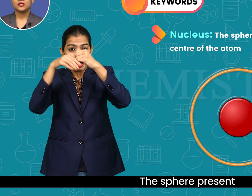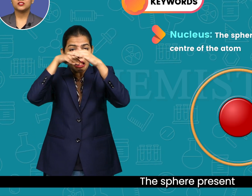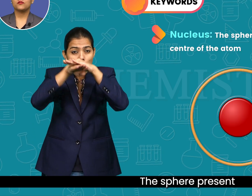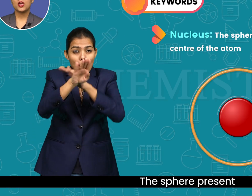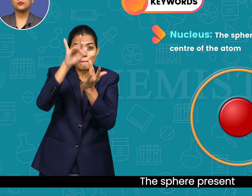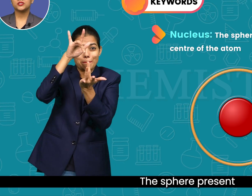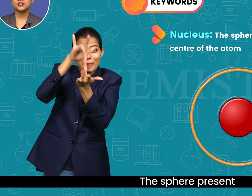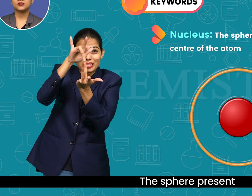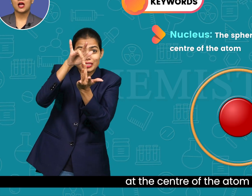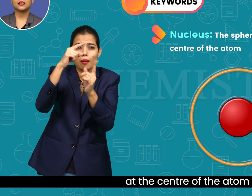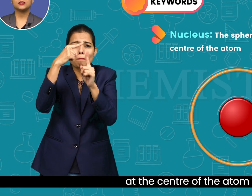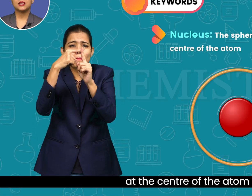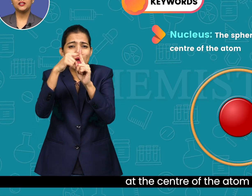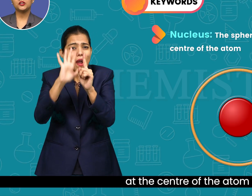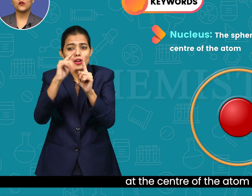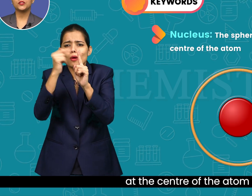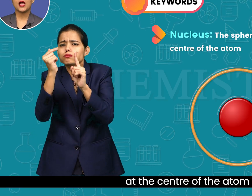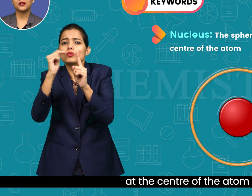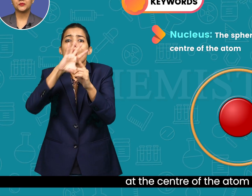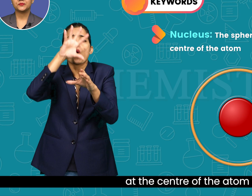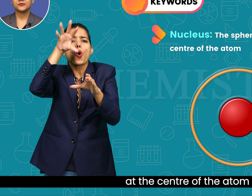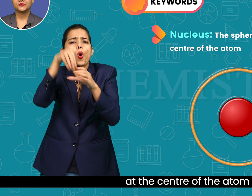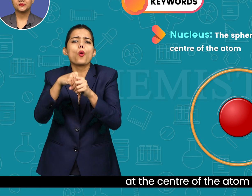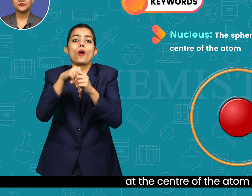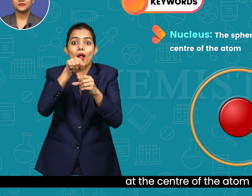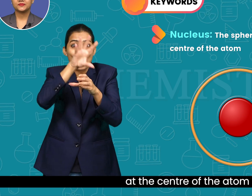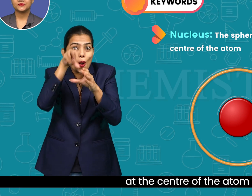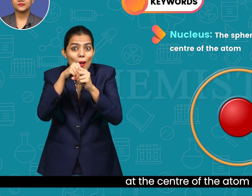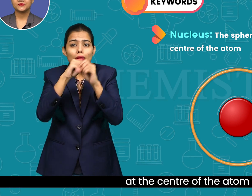Nucleus, the sphere present at the center of the atom.